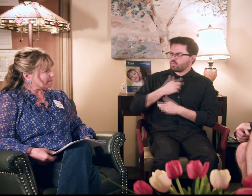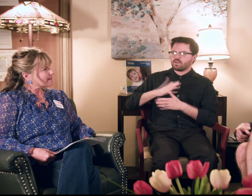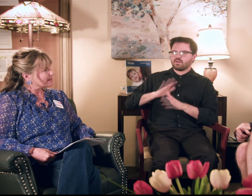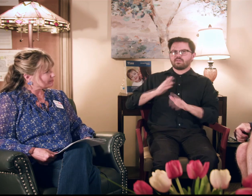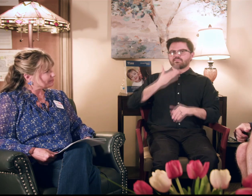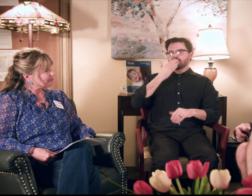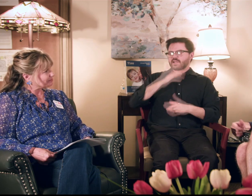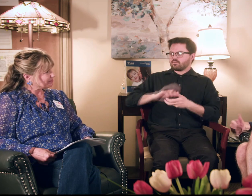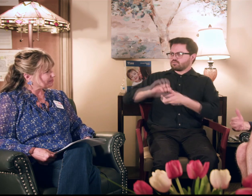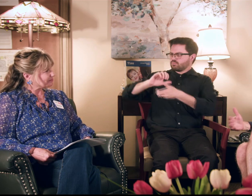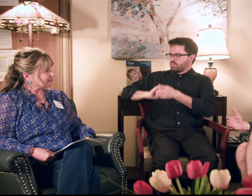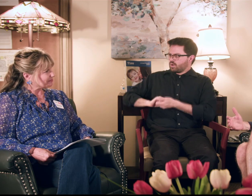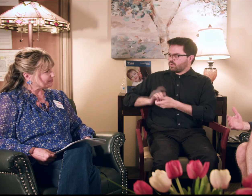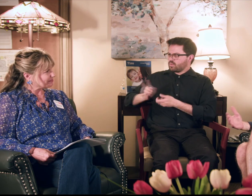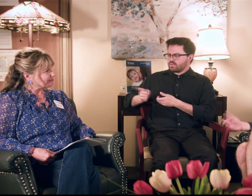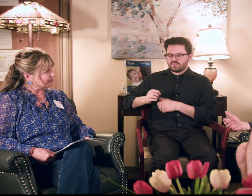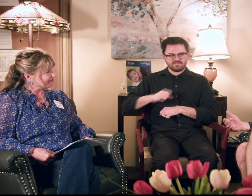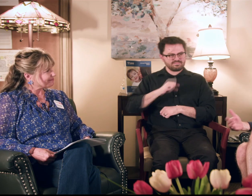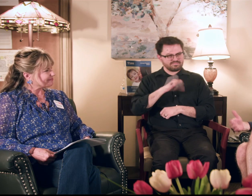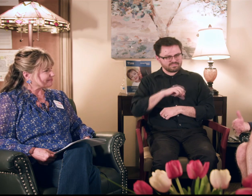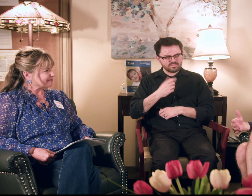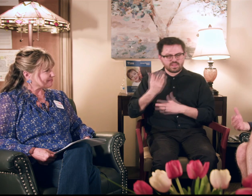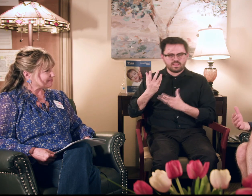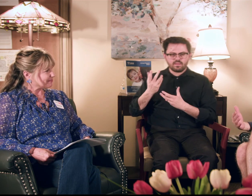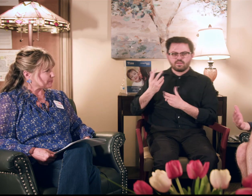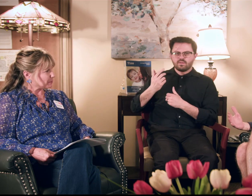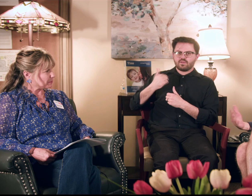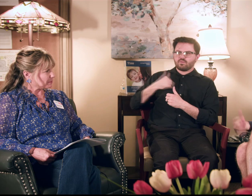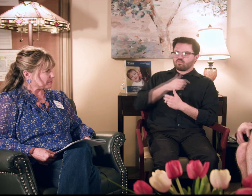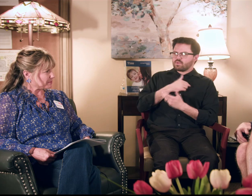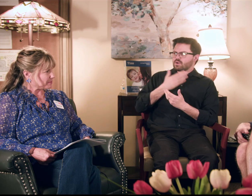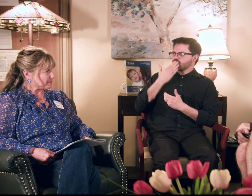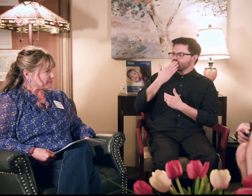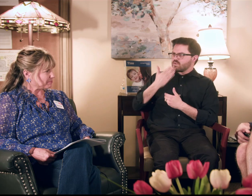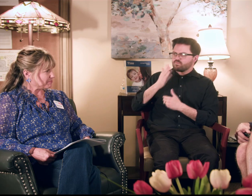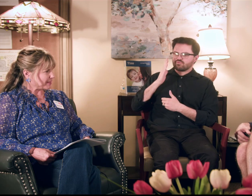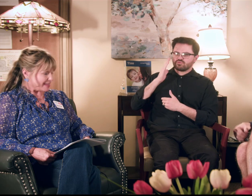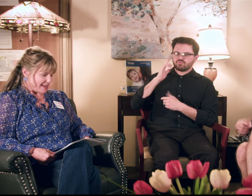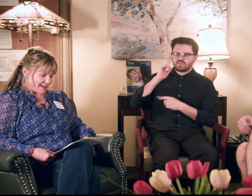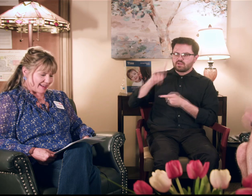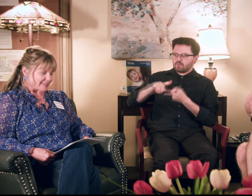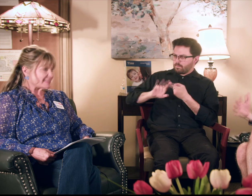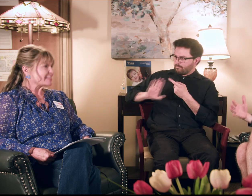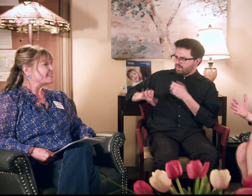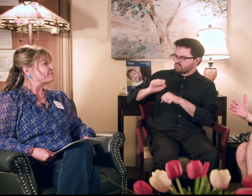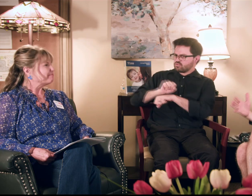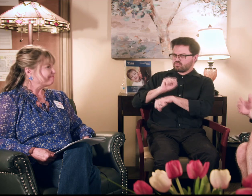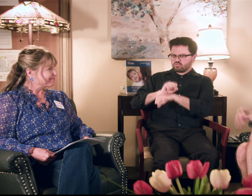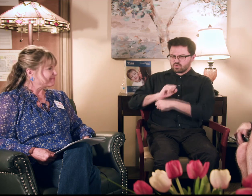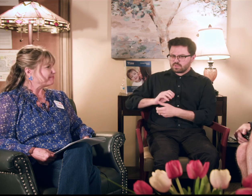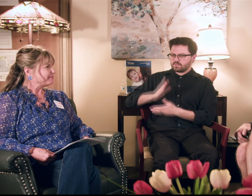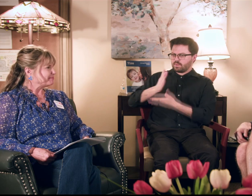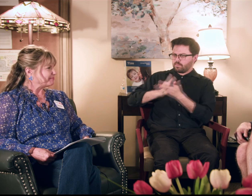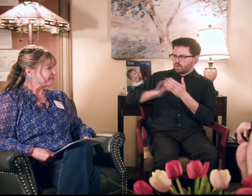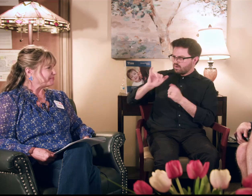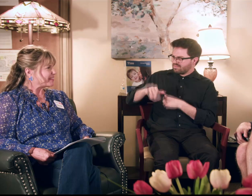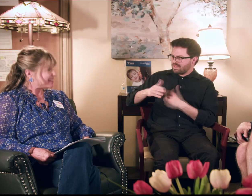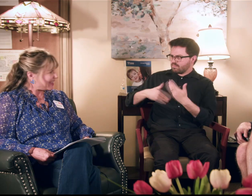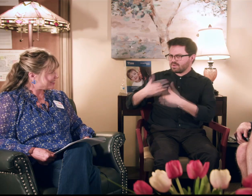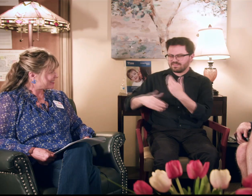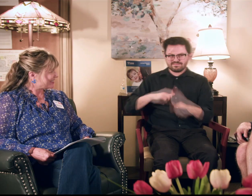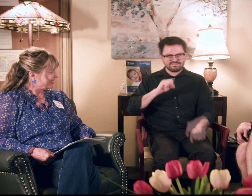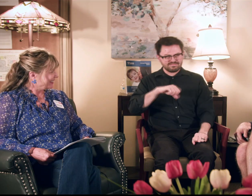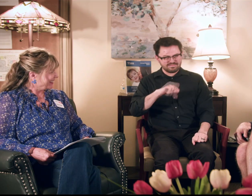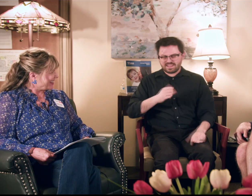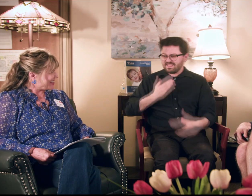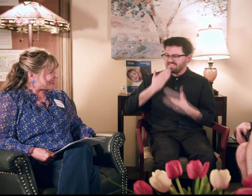means a lot to us, and we're grateful to hear the work and to be our little part of it, and hopefully to see that grow. And thank you